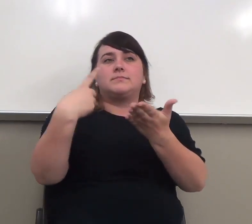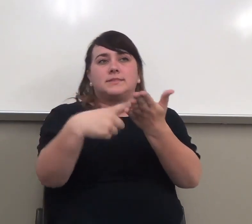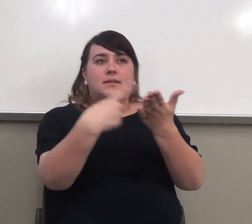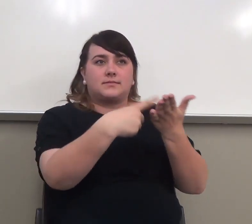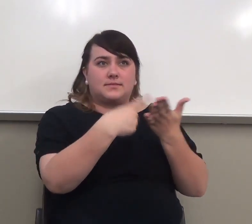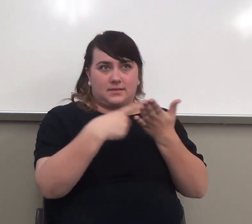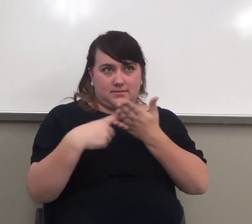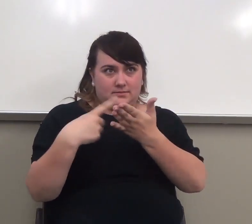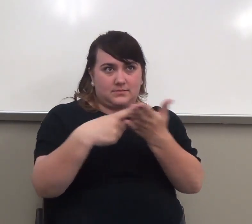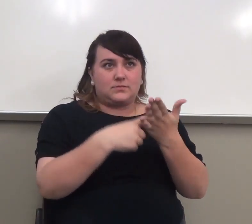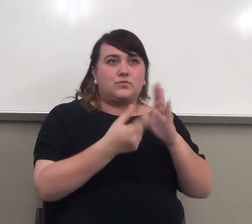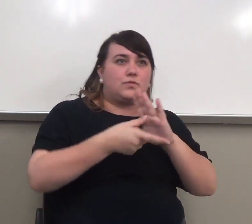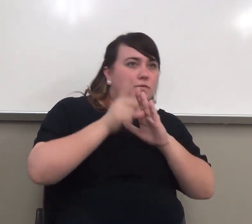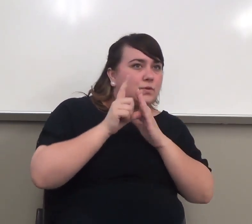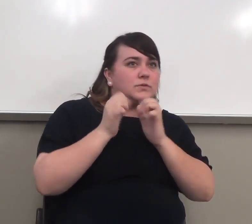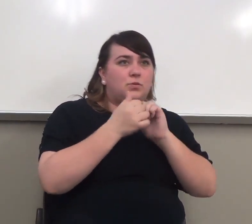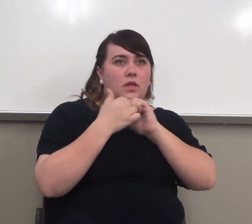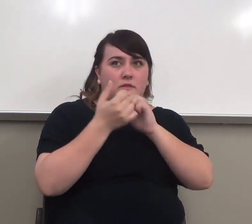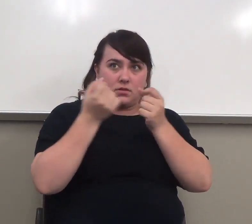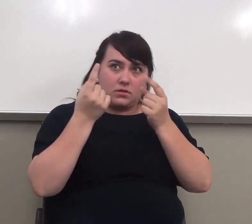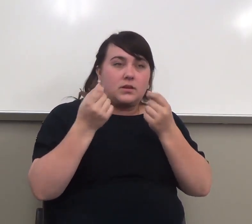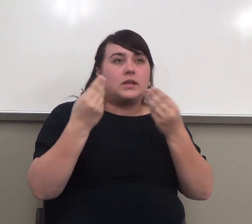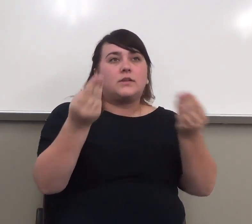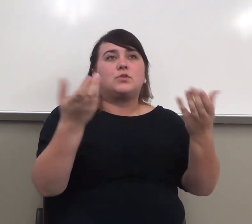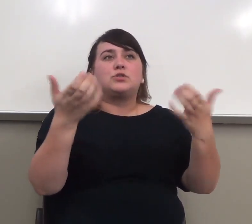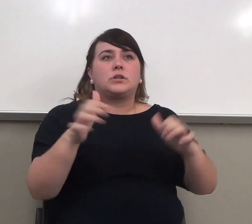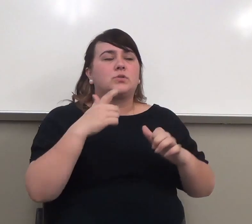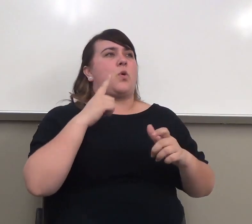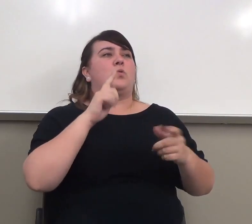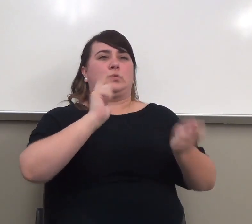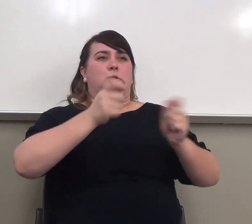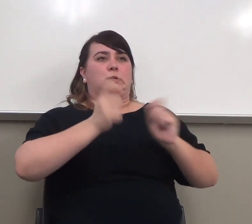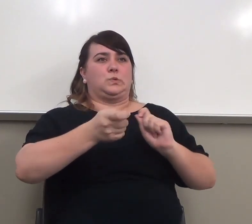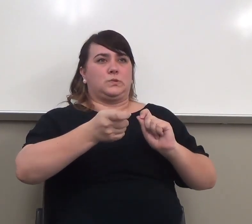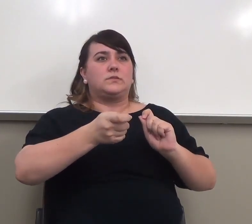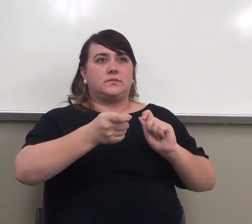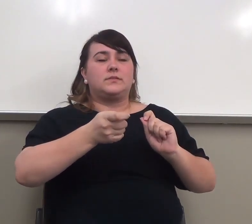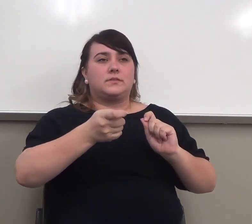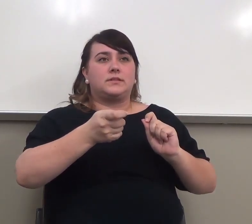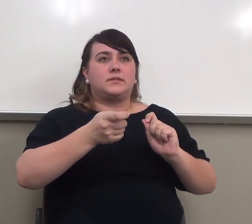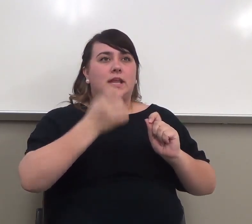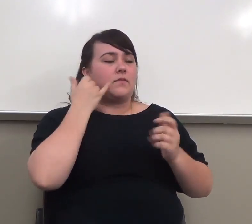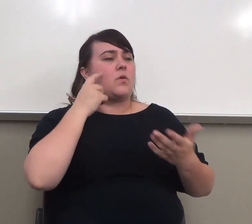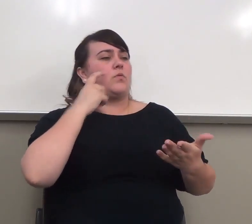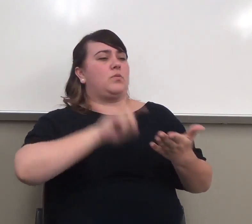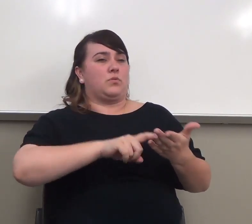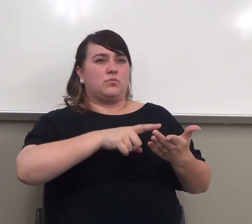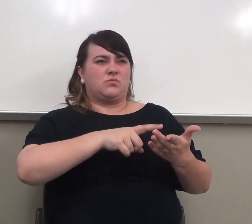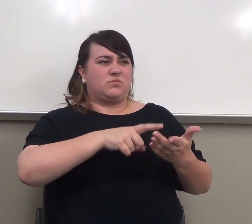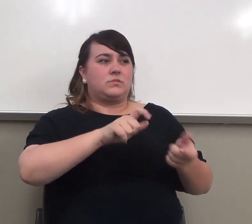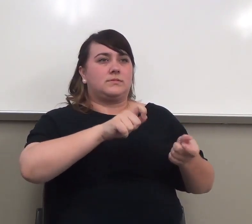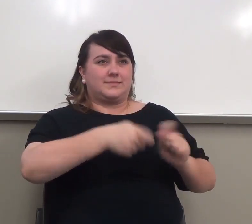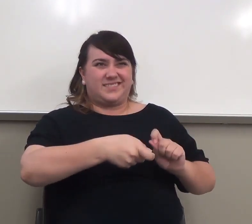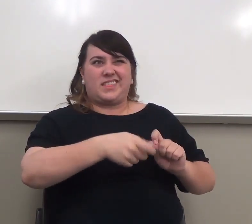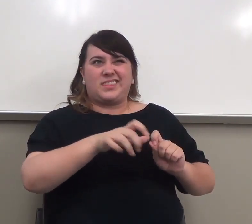brief introduction to the concept. You go home and work on the homework, and then we usually spend time in the next